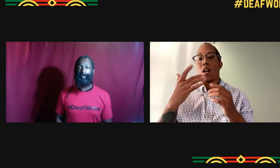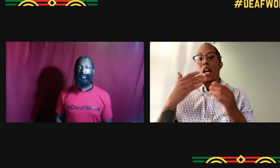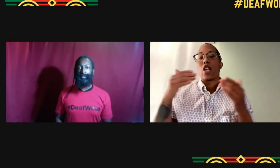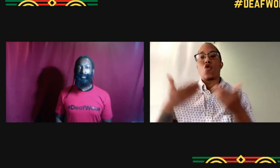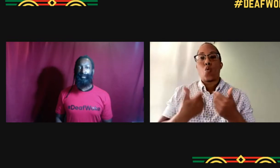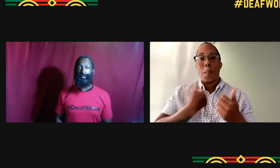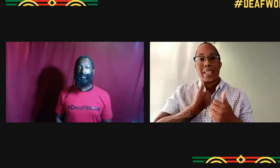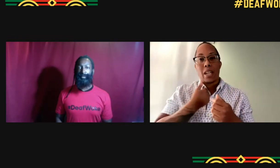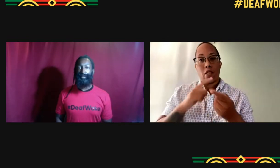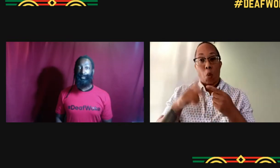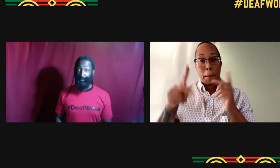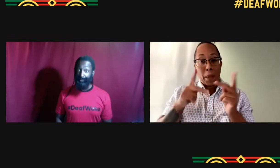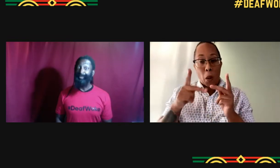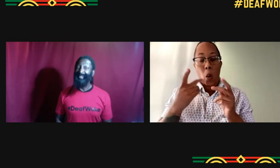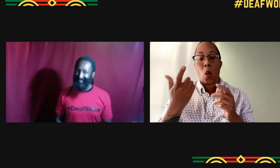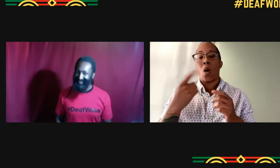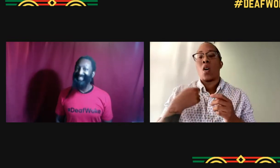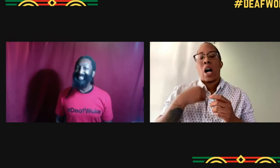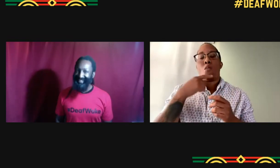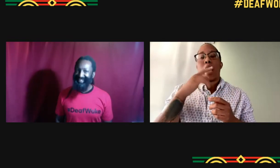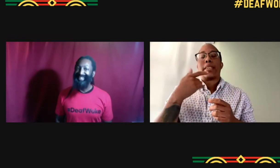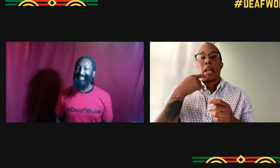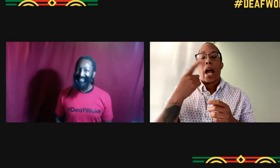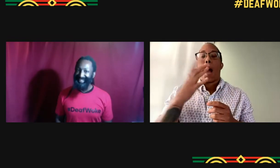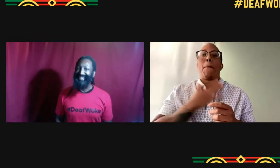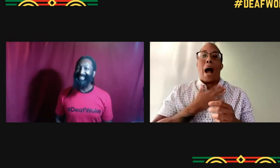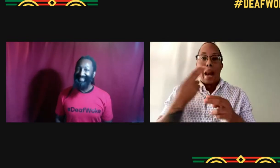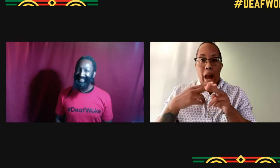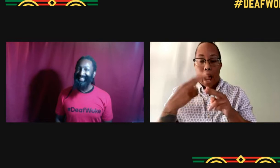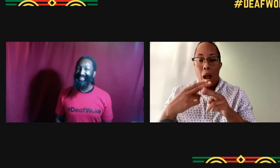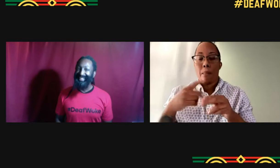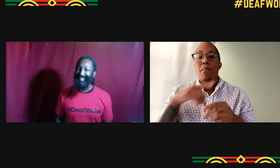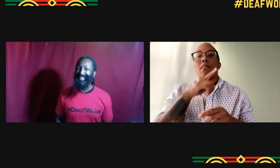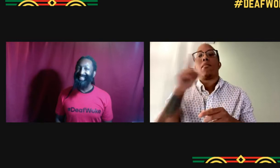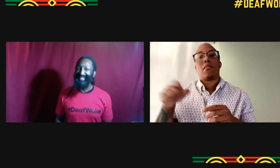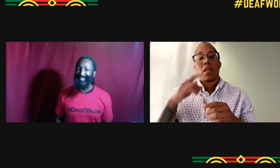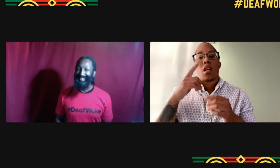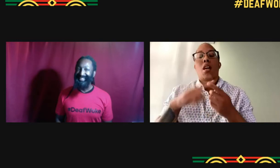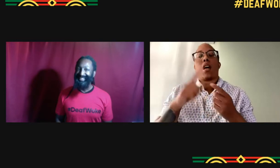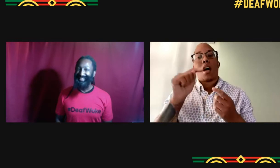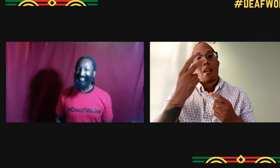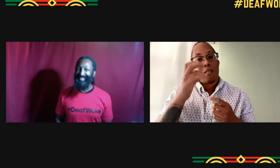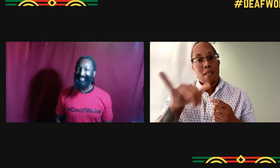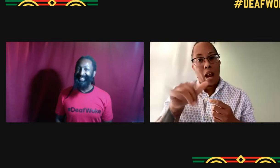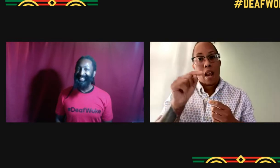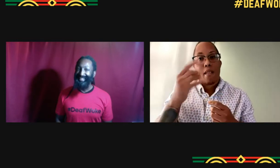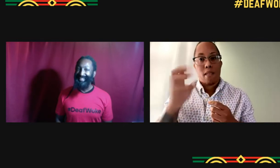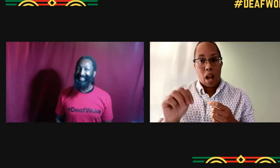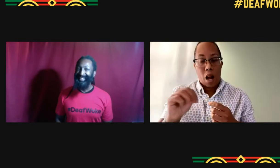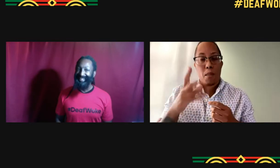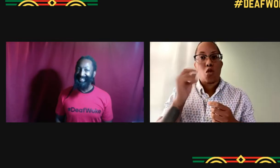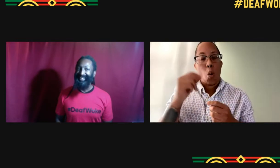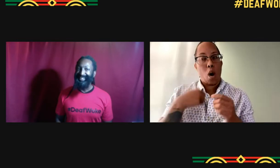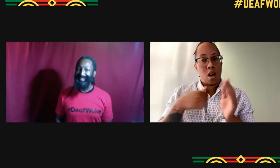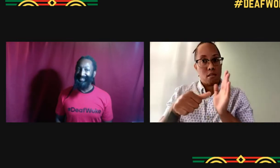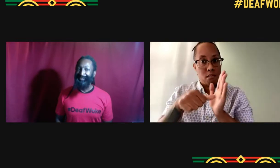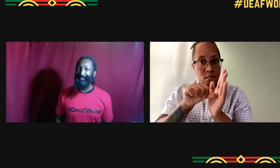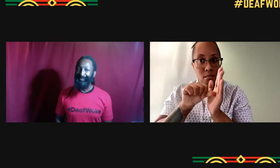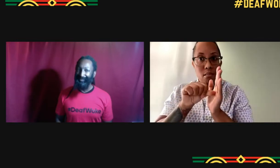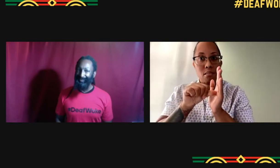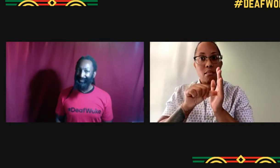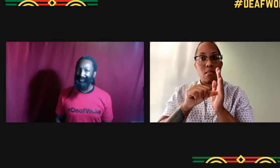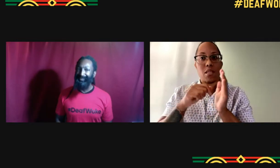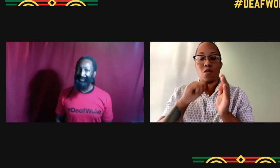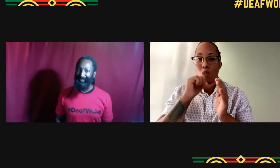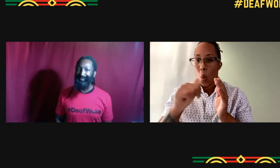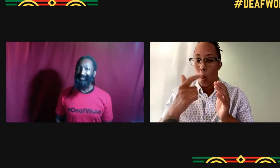You know, when I introduce myself to people, the first thing I do is I say my name and I say that my pronouns are